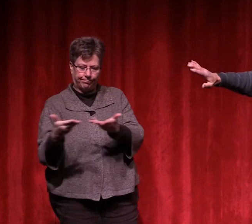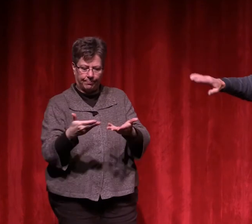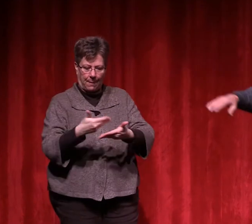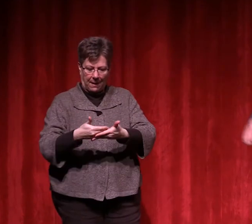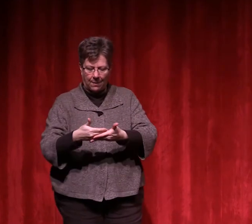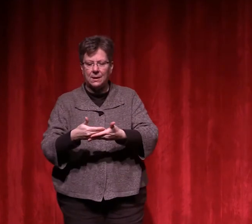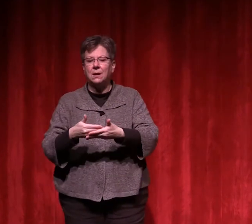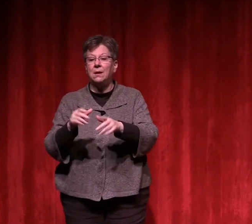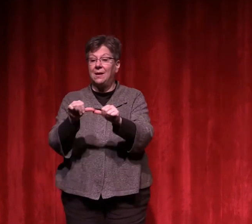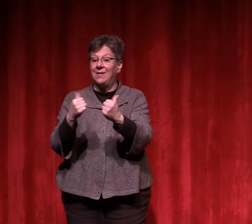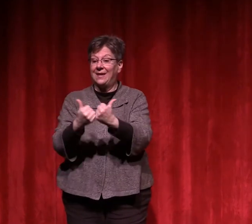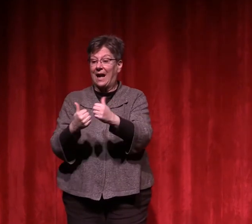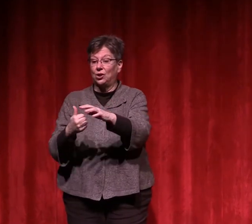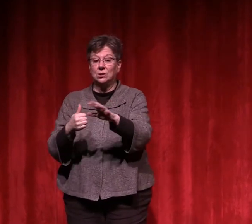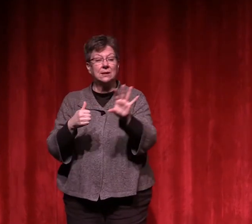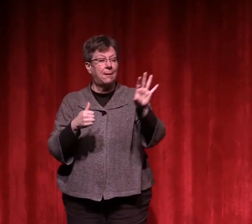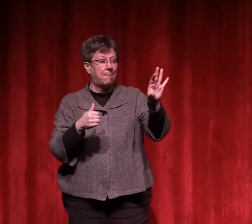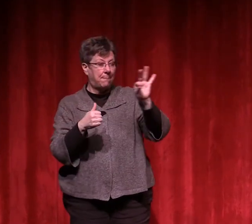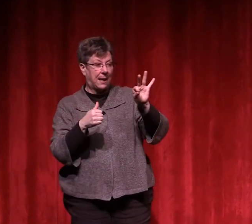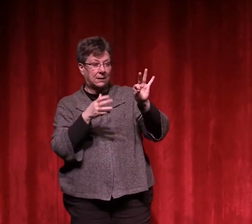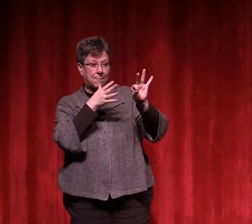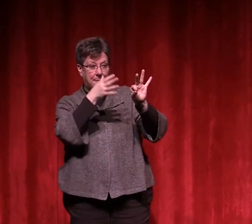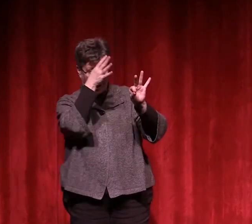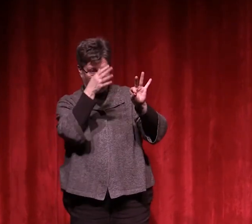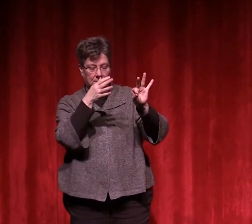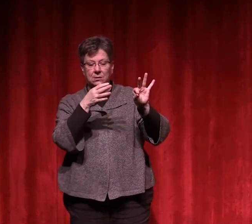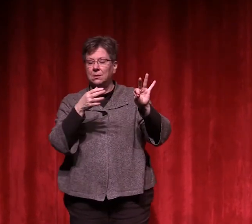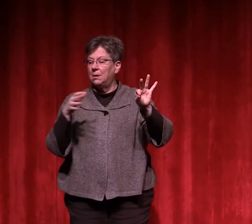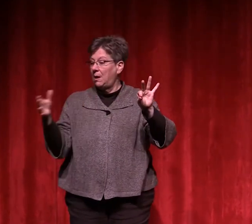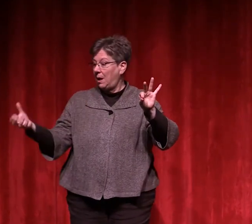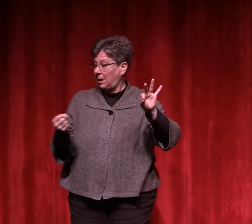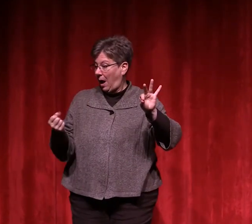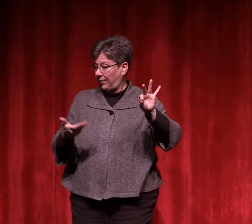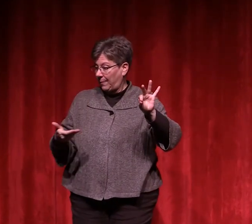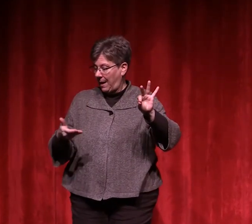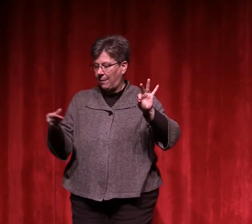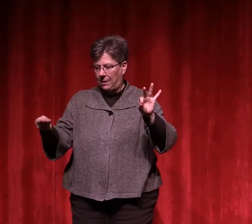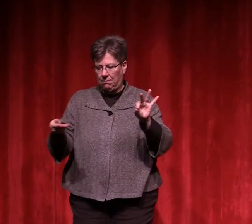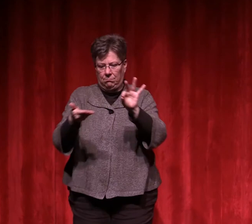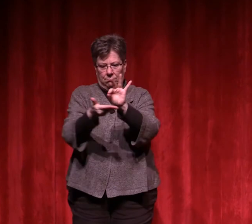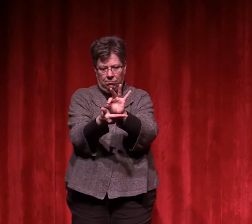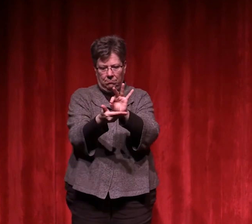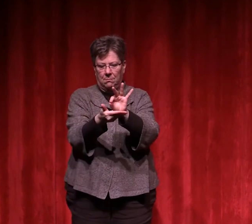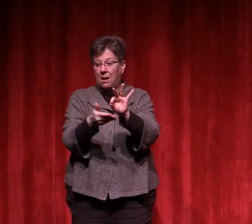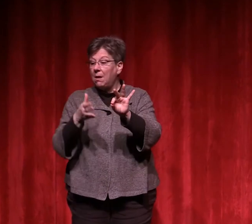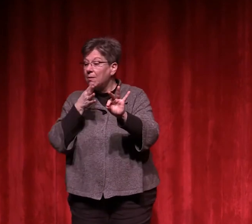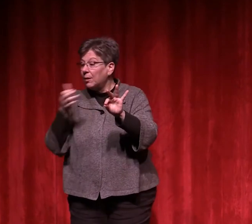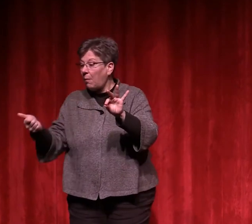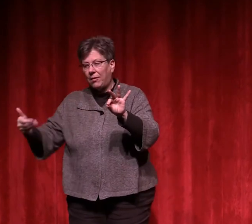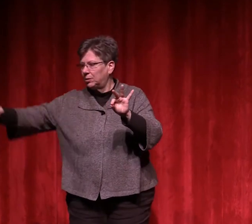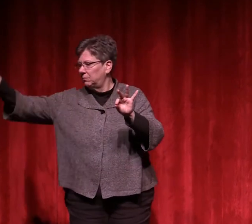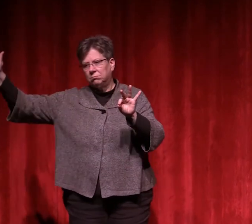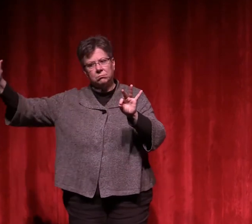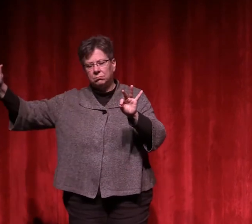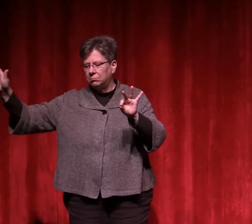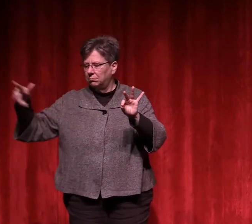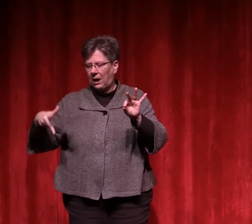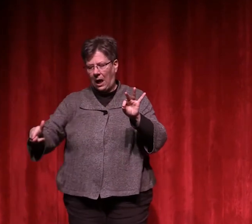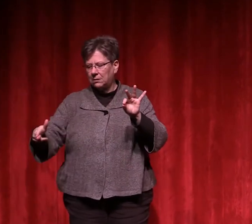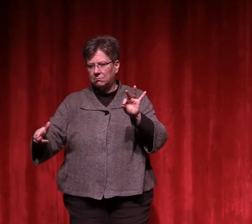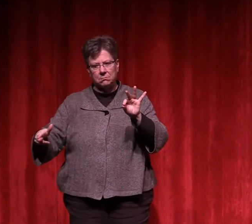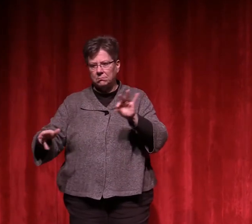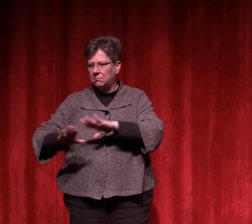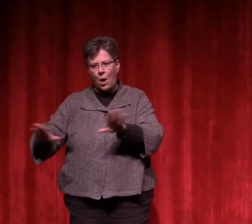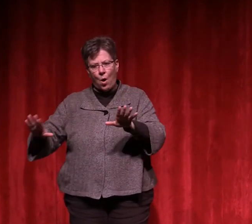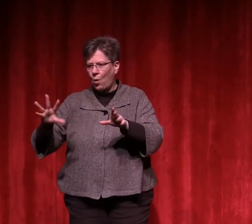agency picked the parents, placed the baby, and she would never know what happened to the child. And the child, as the child grew up, would never know what happened or